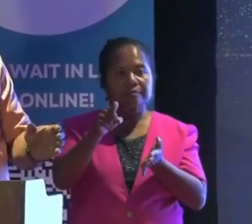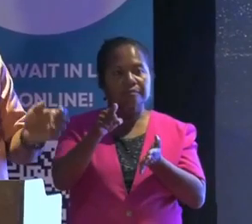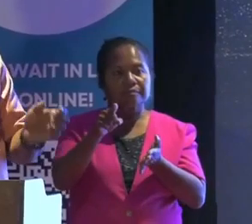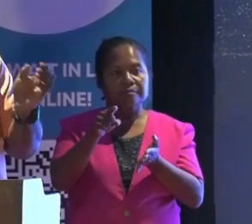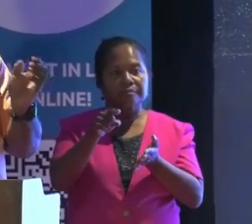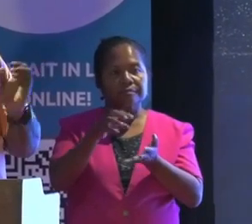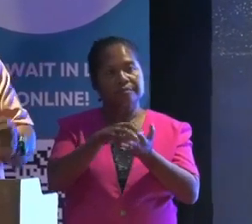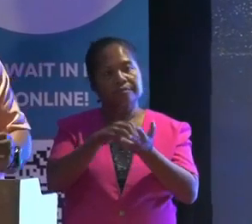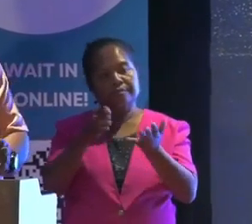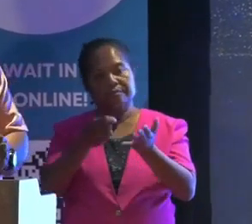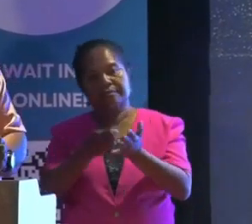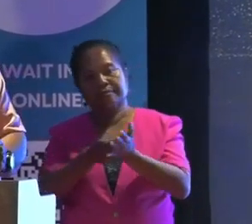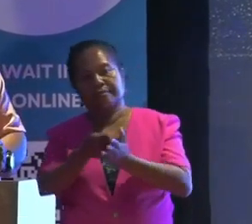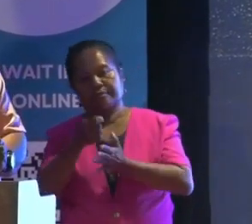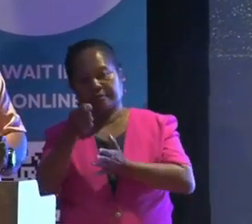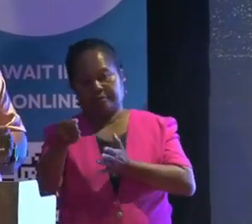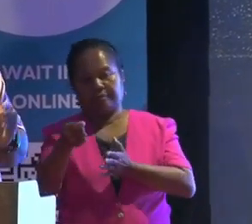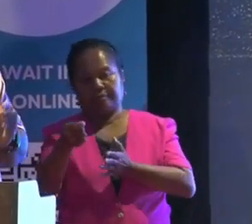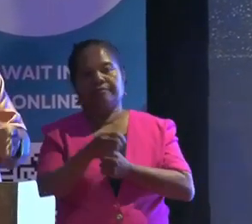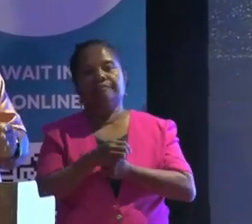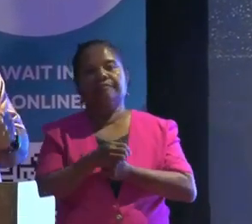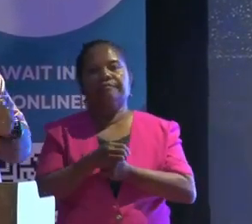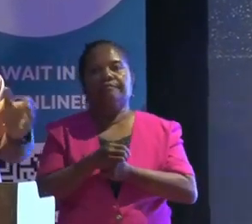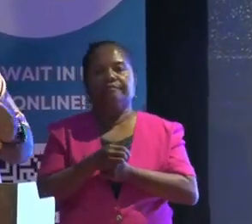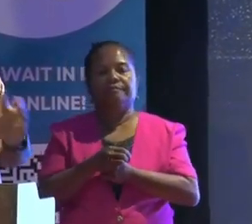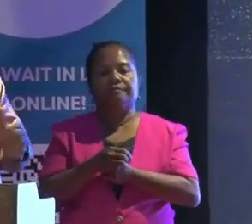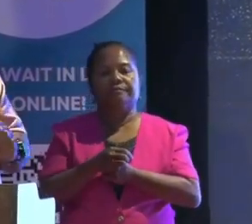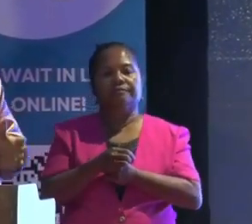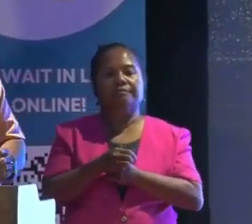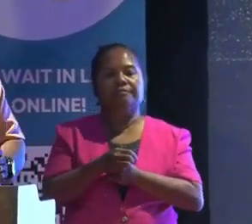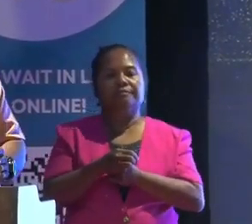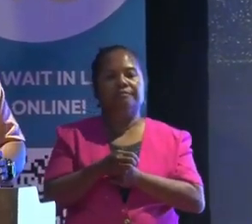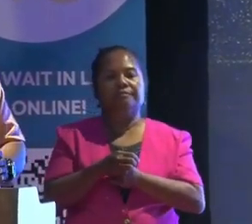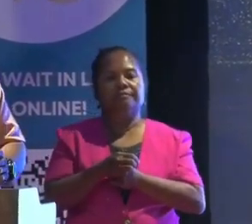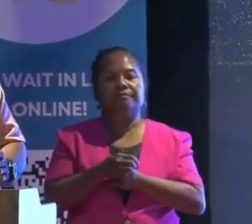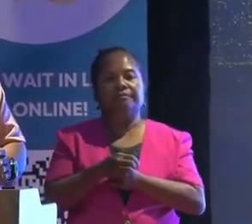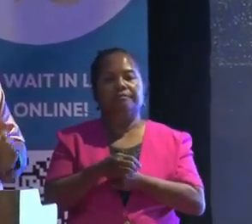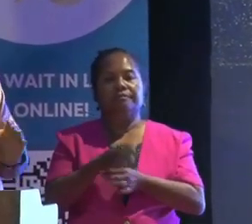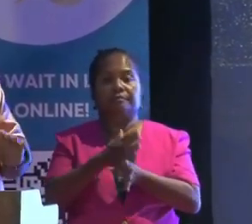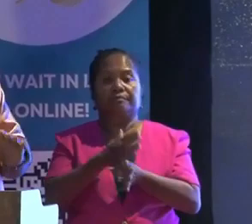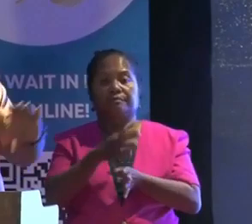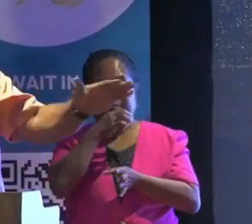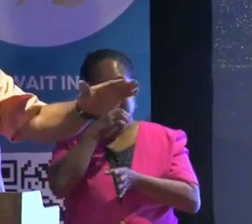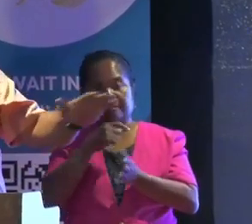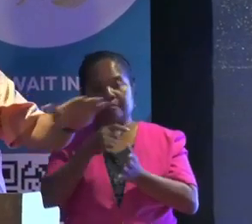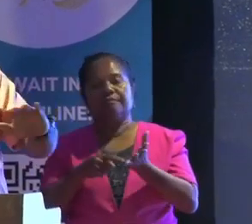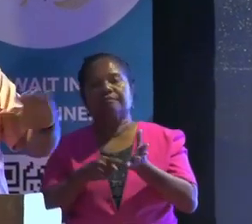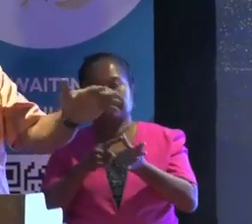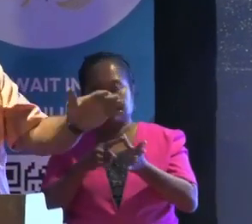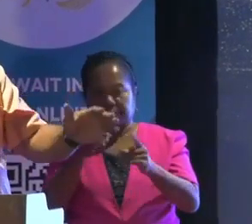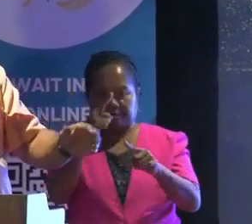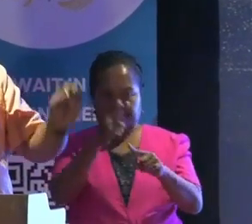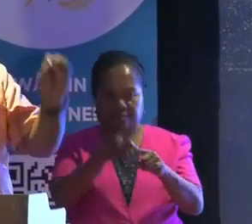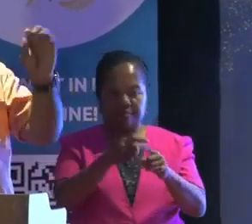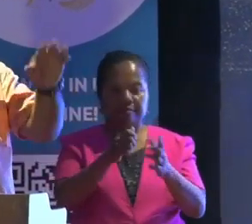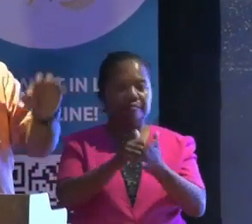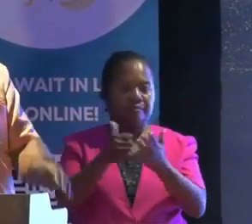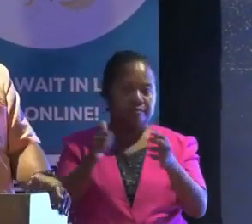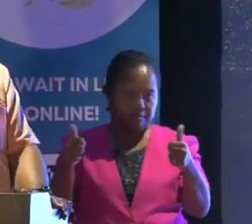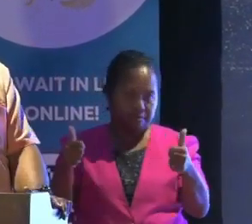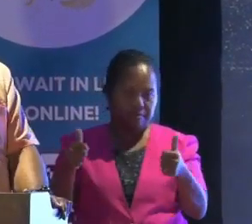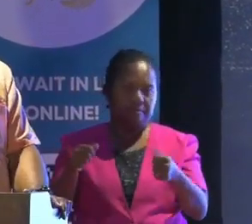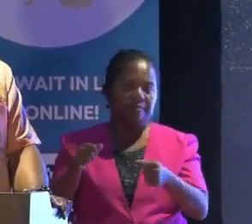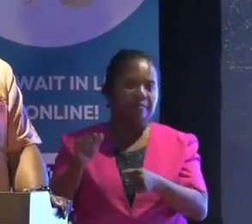employees and you deduct the tax. That's the employees' tax. and tax blow workman, you buy finish. That's